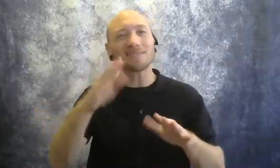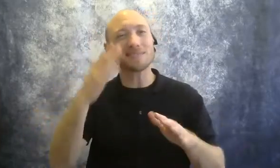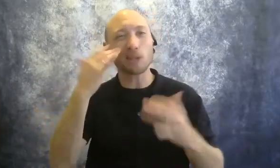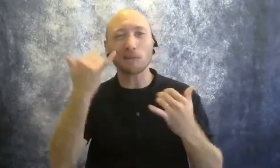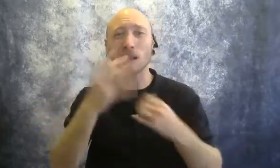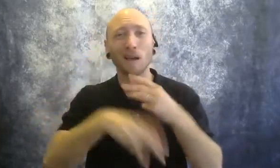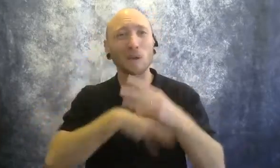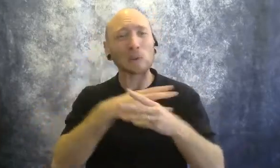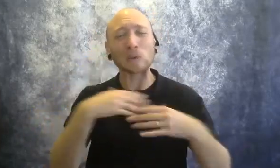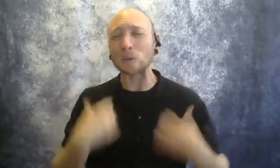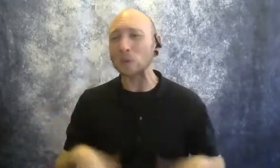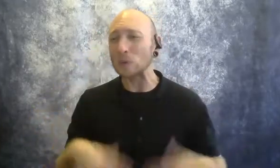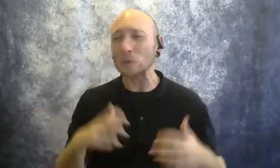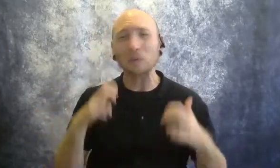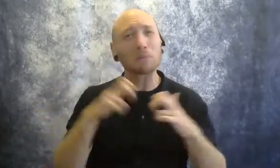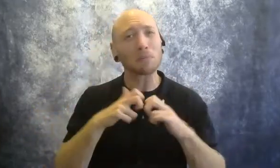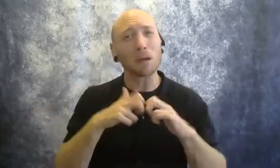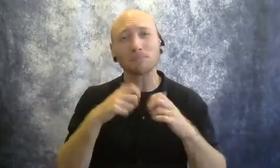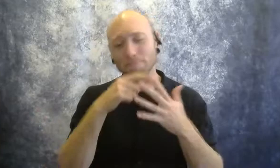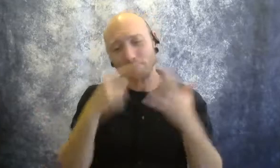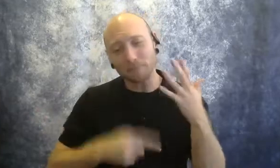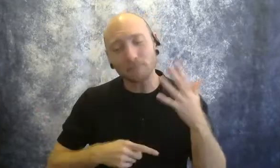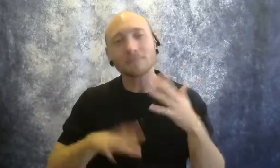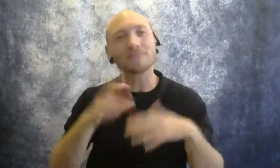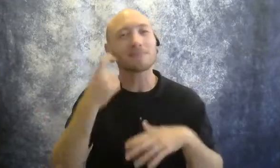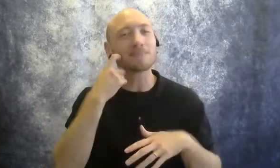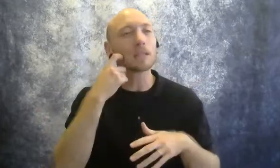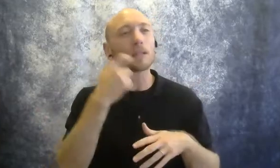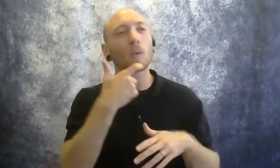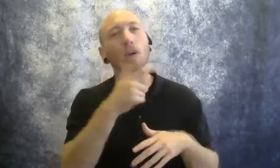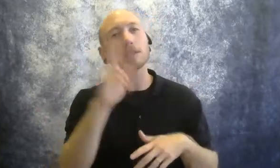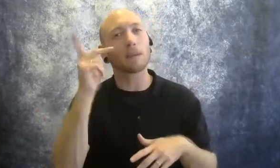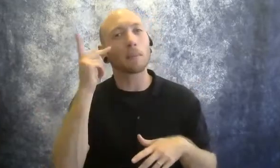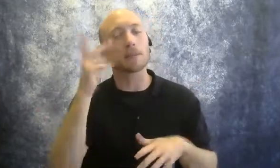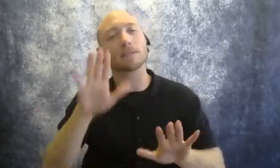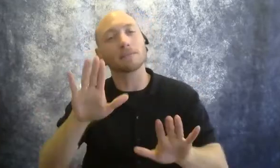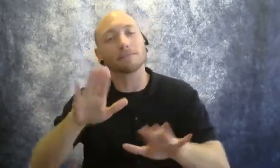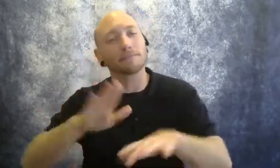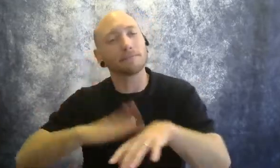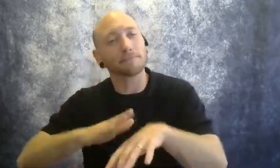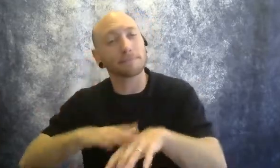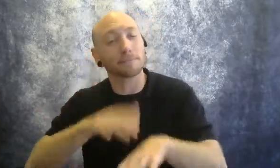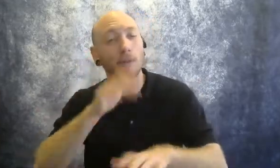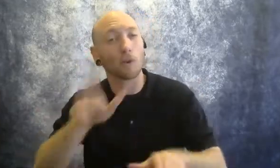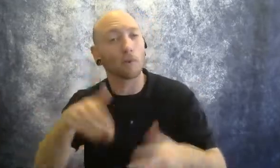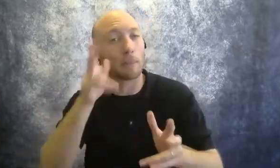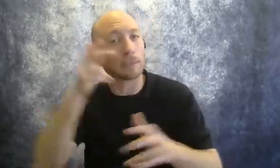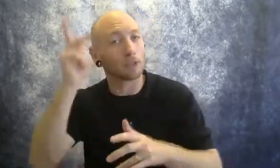But, we're in a troubled world nowadays. And my idea the other day when I was listening to some politics, which I don't